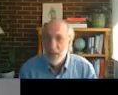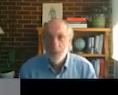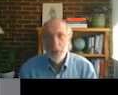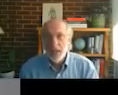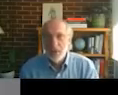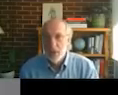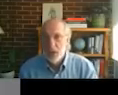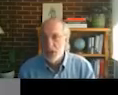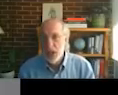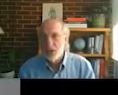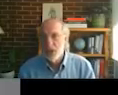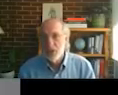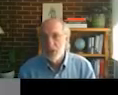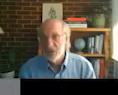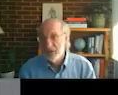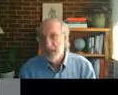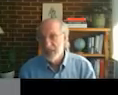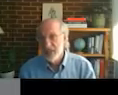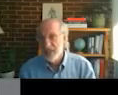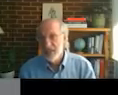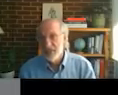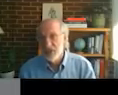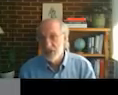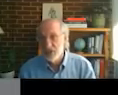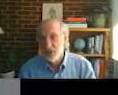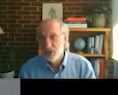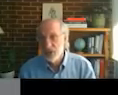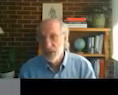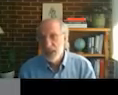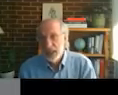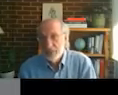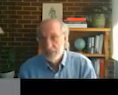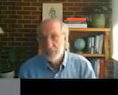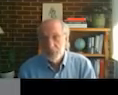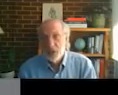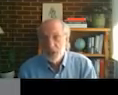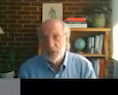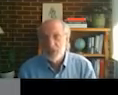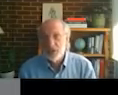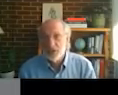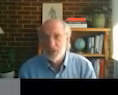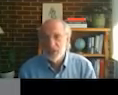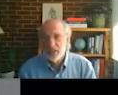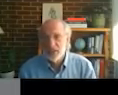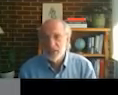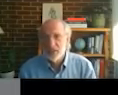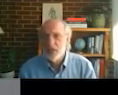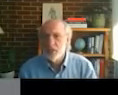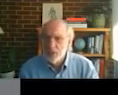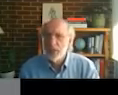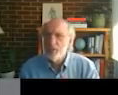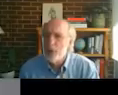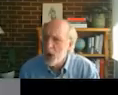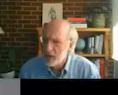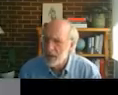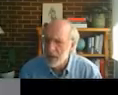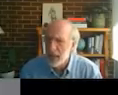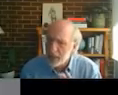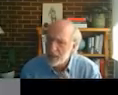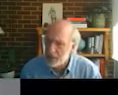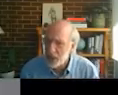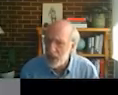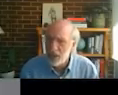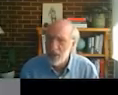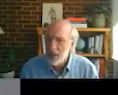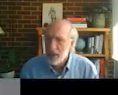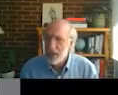"owie." But a child who's 5, 6, 7 years old, I'm going to start saying, "Oh, you mean broccoli." I